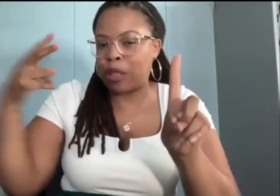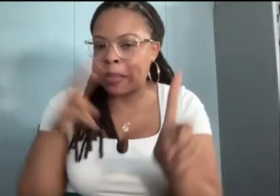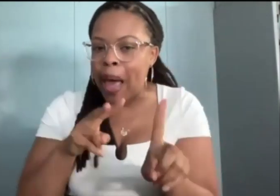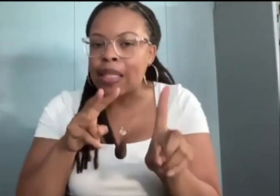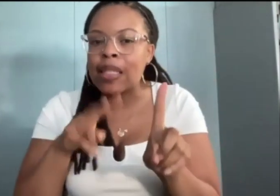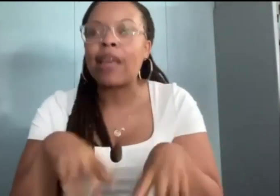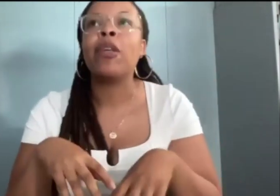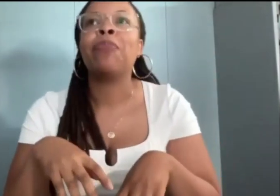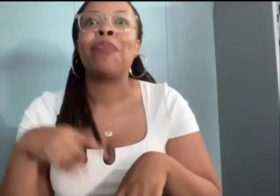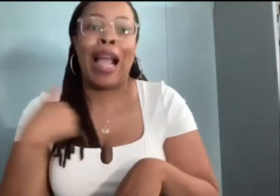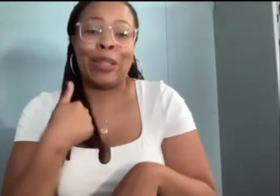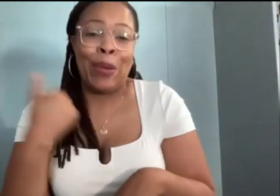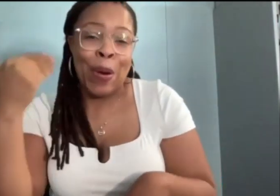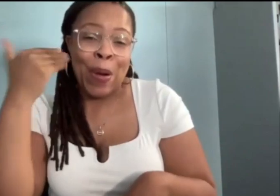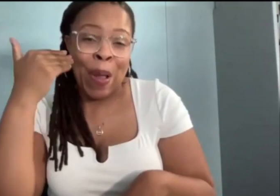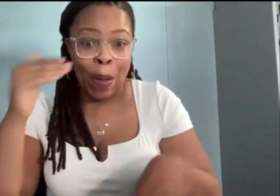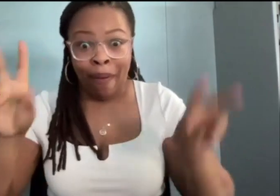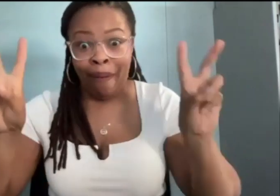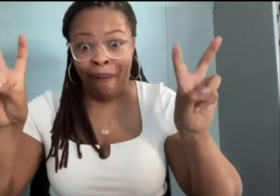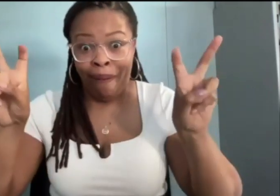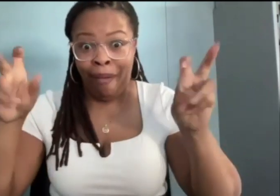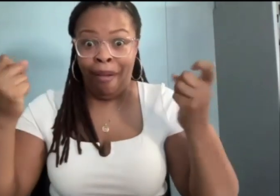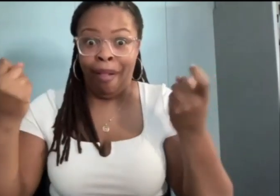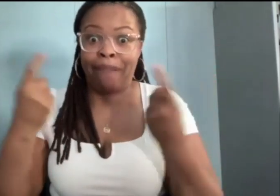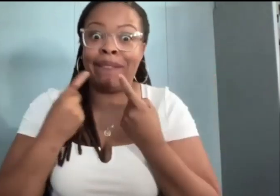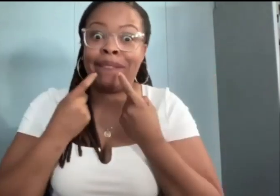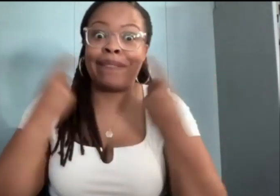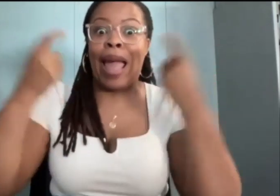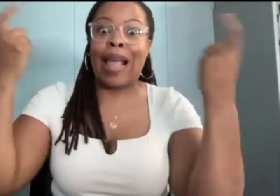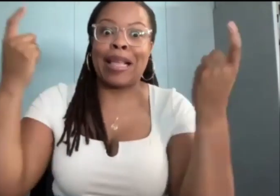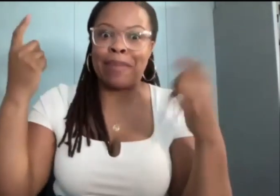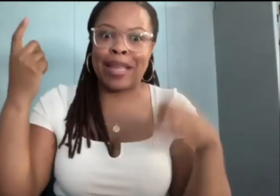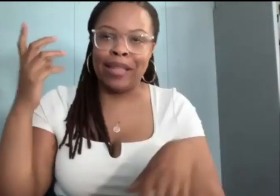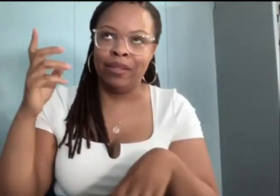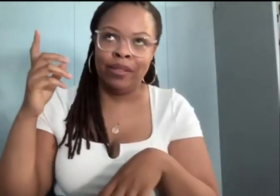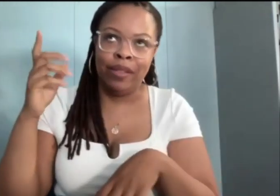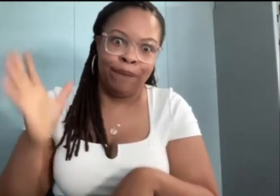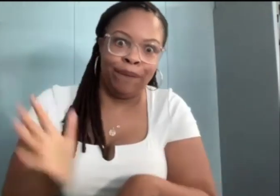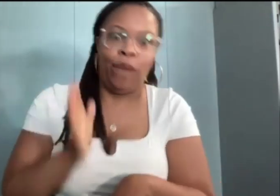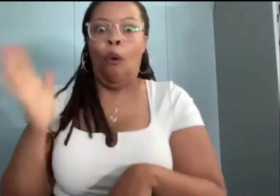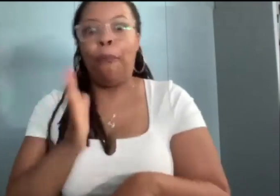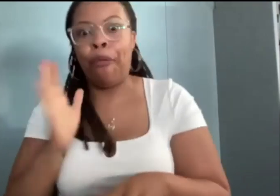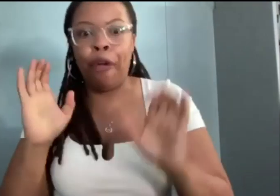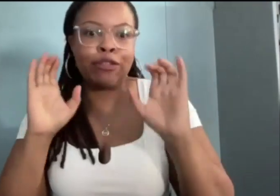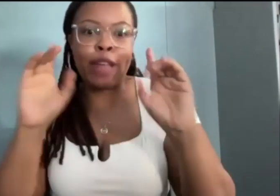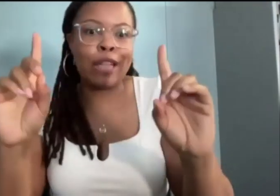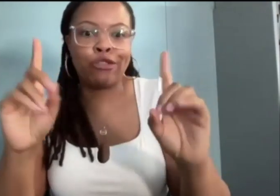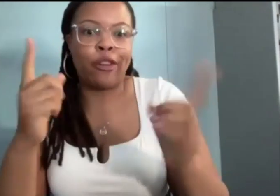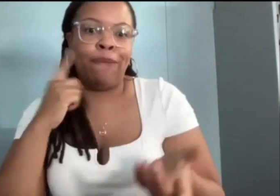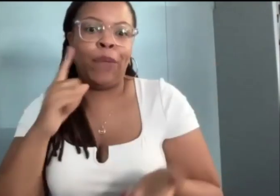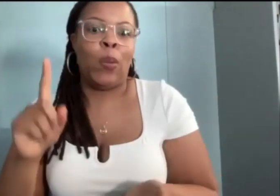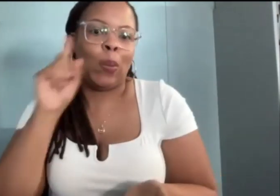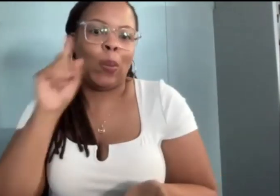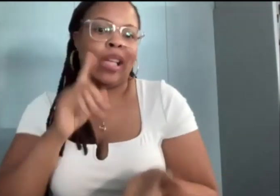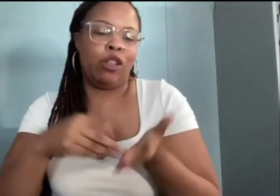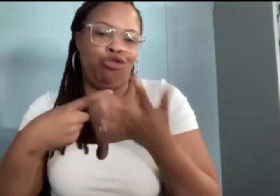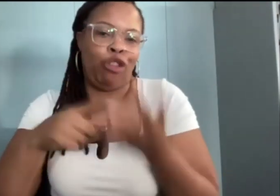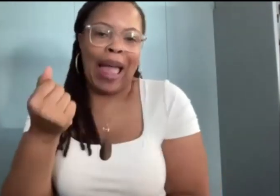the system and systemic um, views and perspectives, we think about the infamous formal